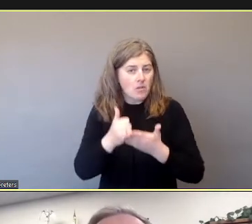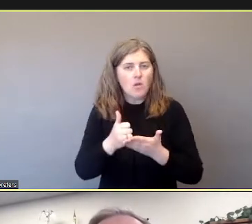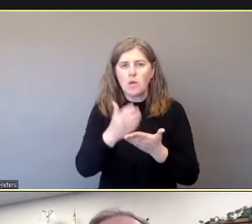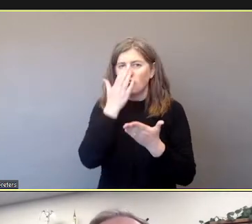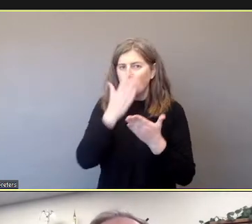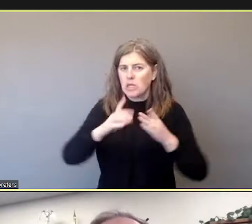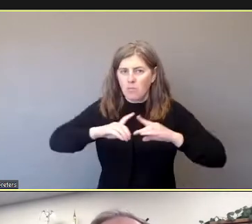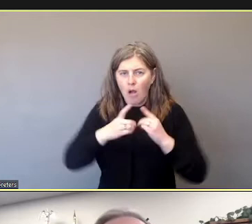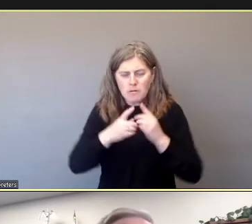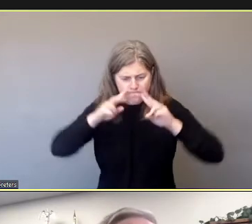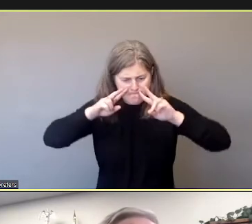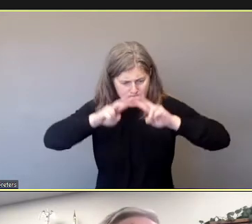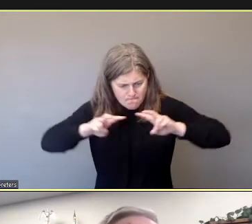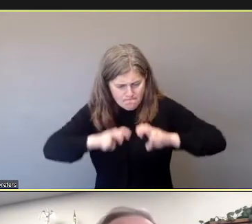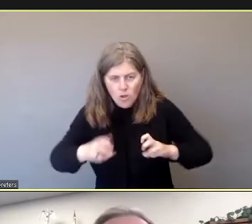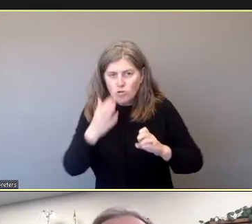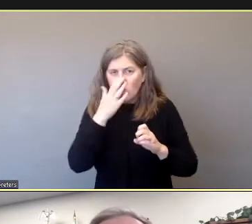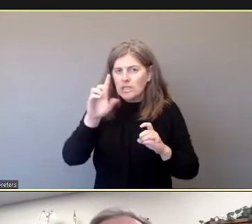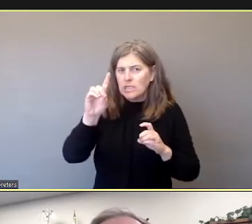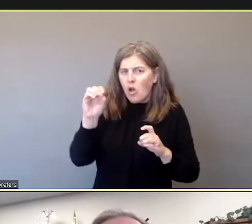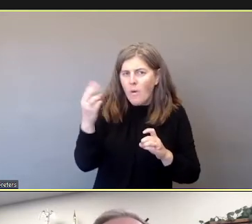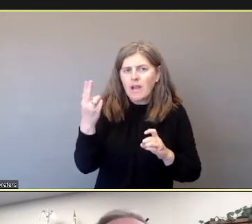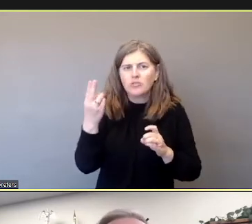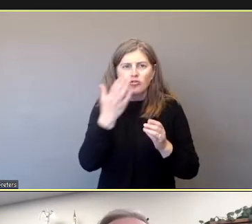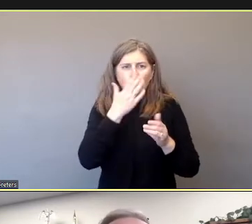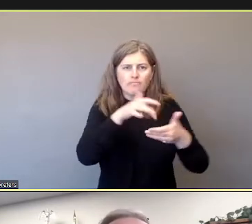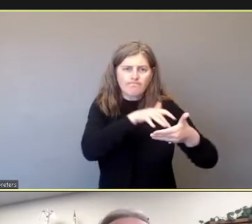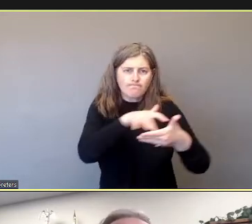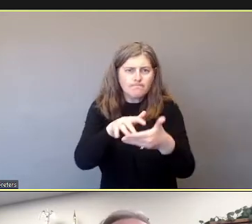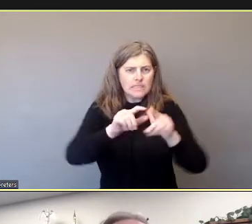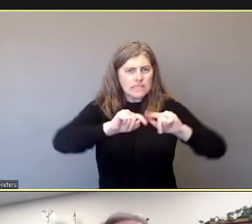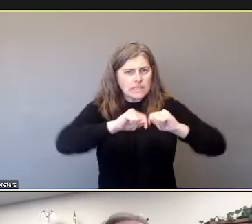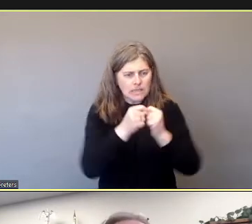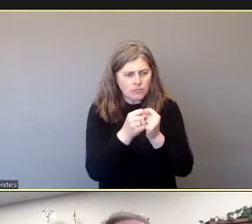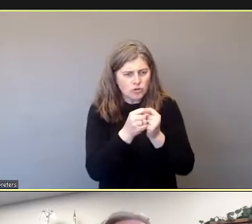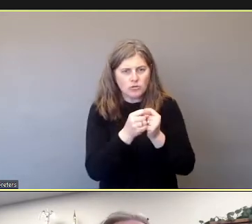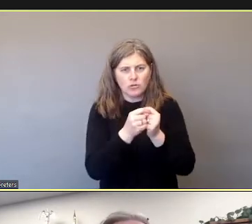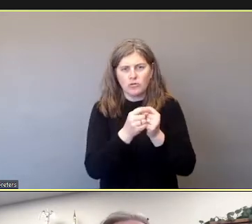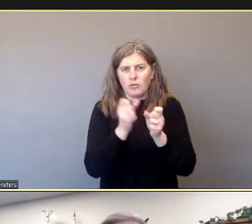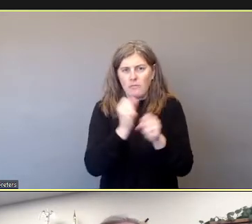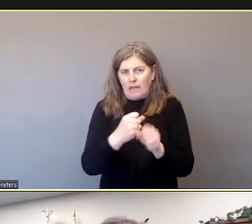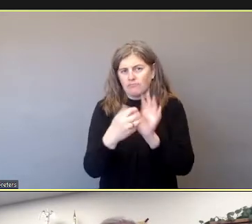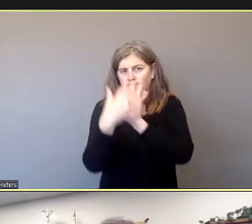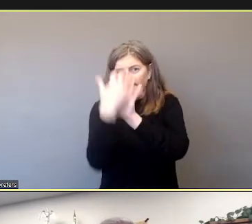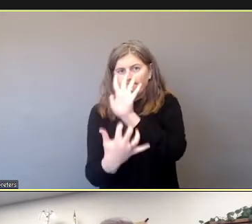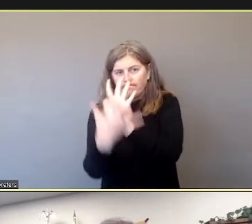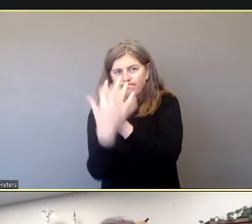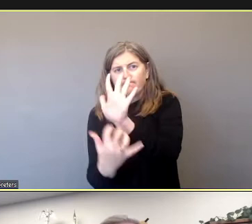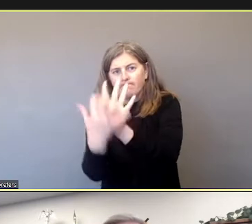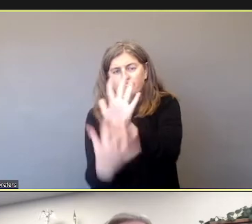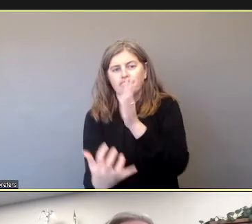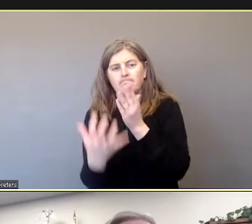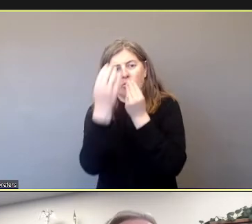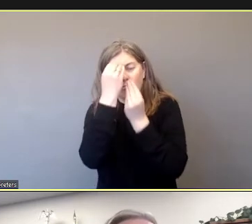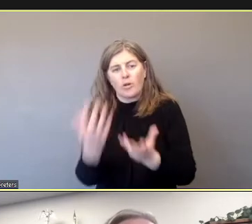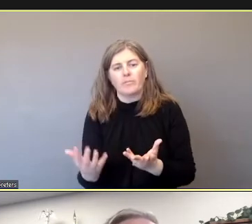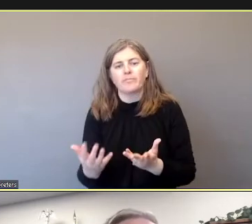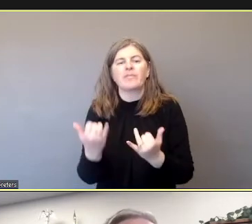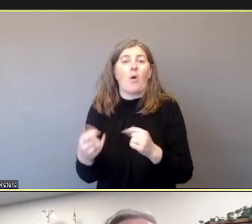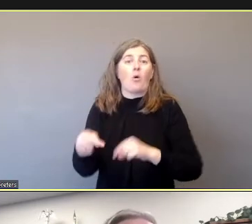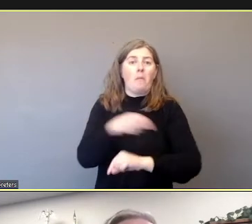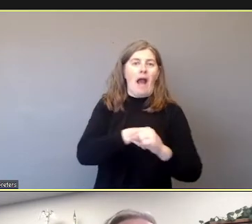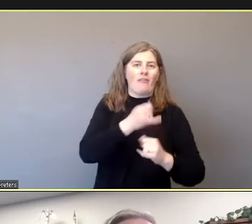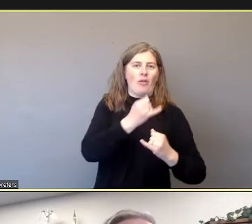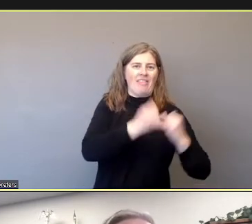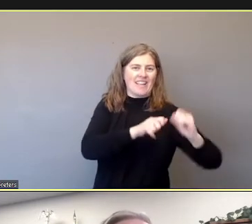Department of Health and a wonderful epidemiology team that can produce so much data. So let's go back and do the last slide or 2